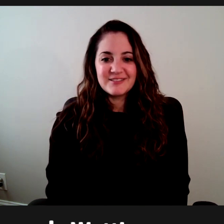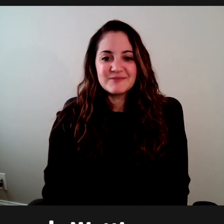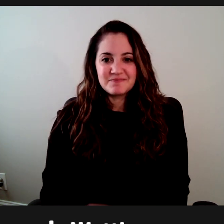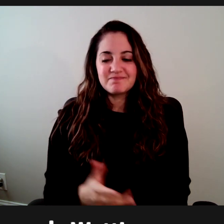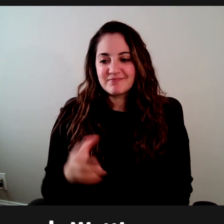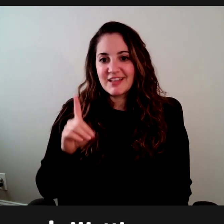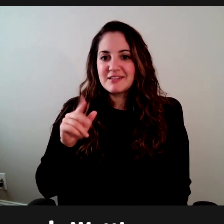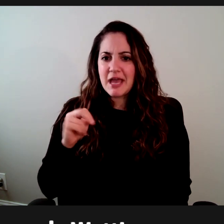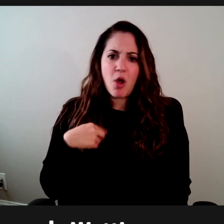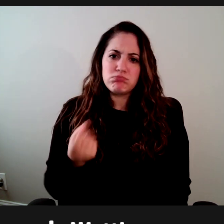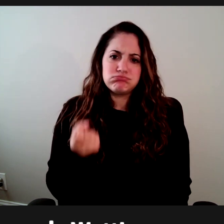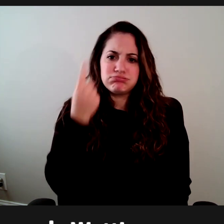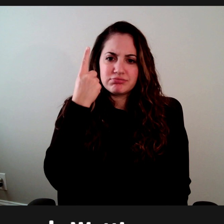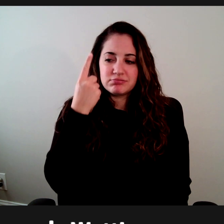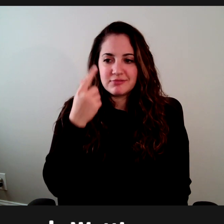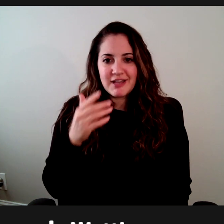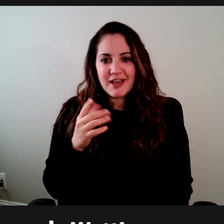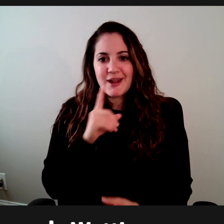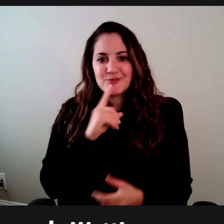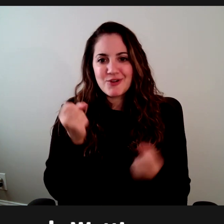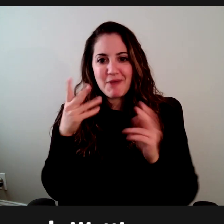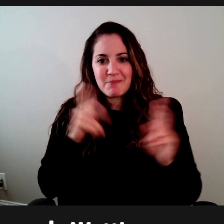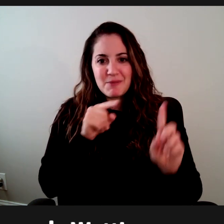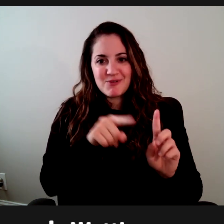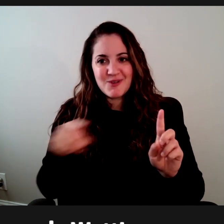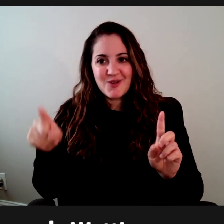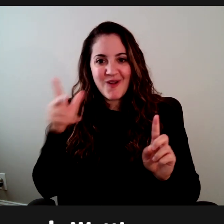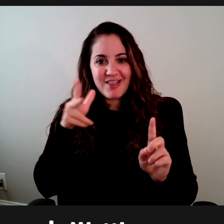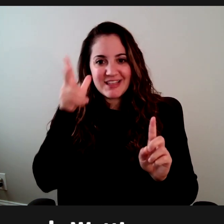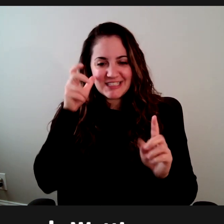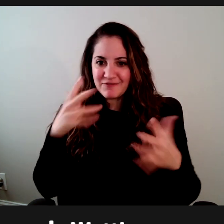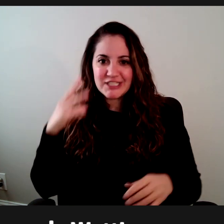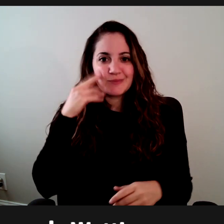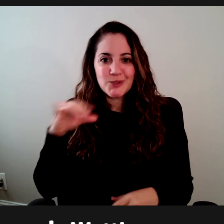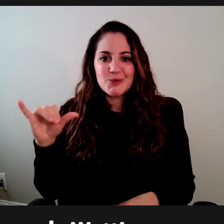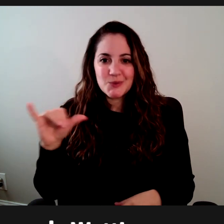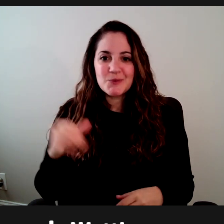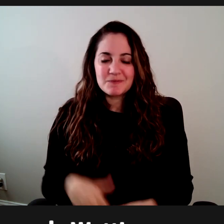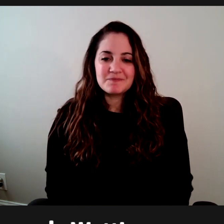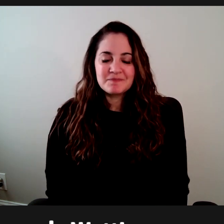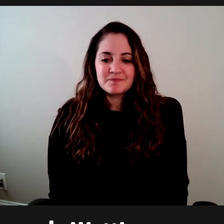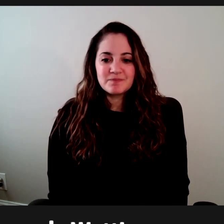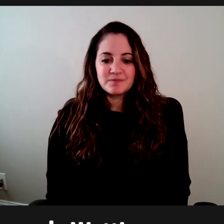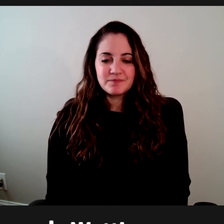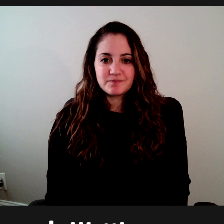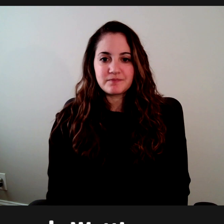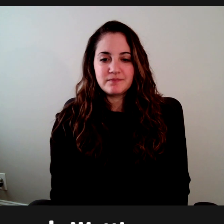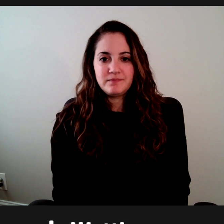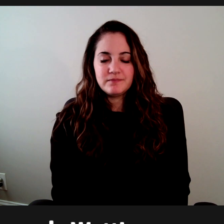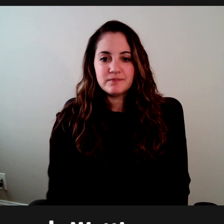Yes, I do know, and I'm sure some of our listening public has had the experience of that too.